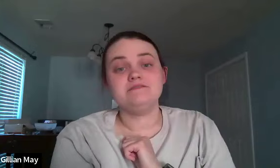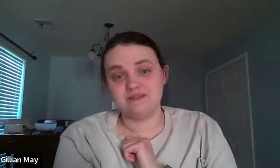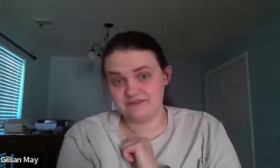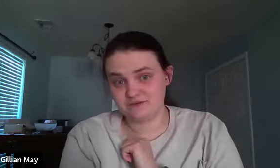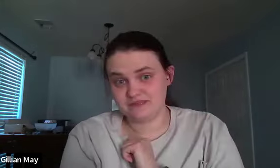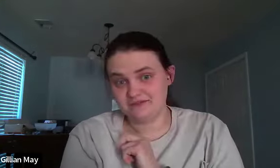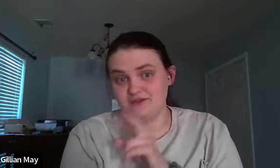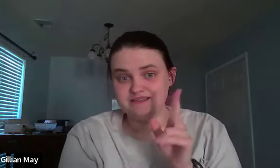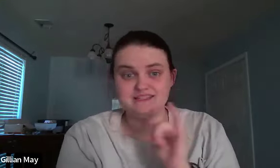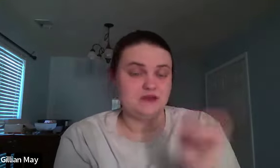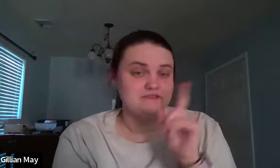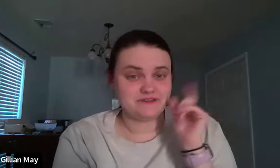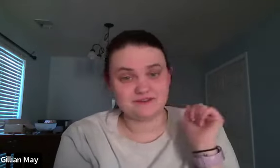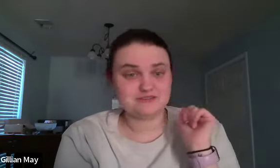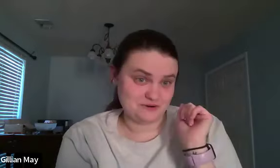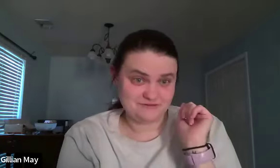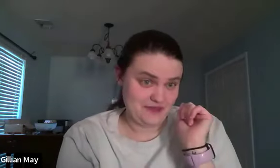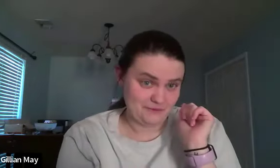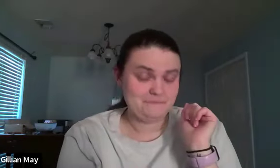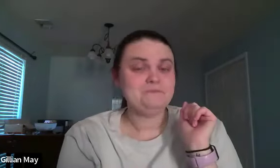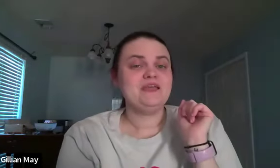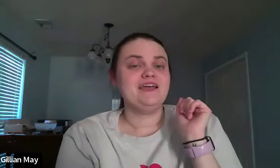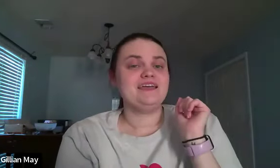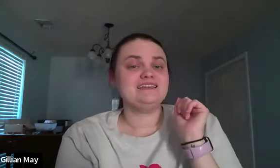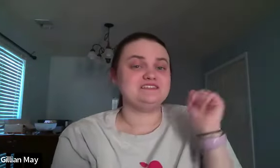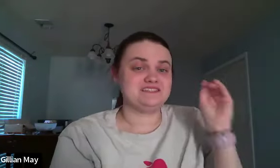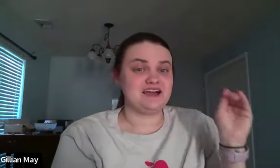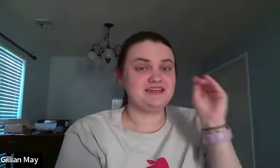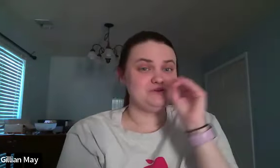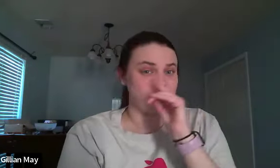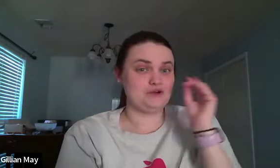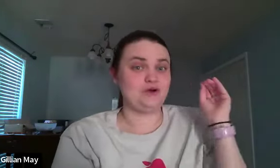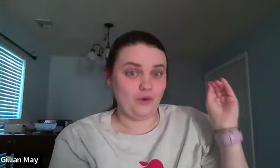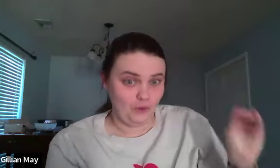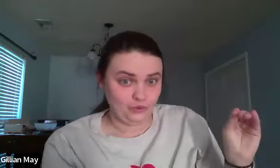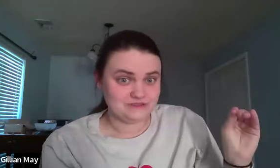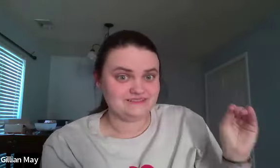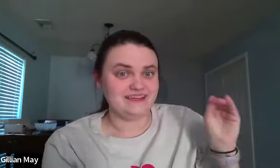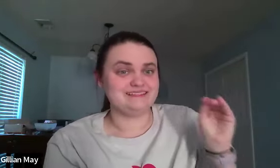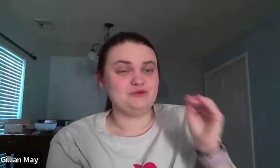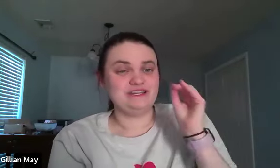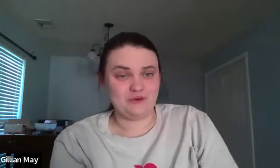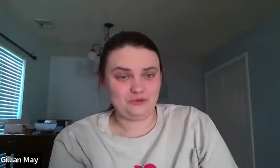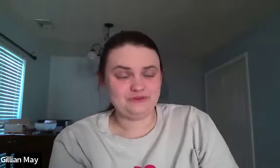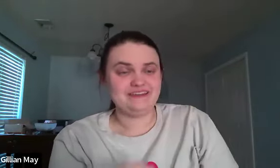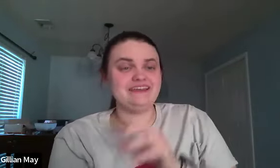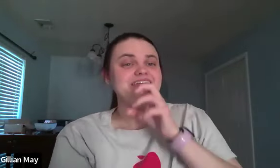Fun fact with that though, because I do have a fun little story for that one, is to sign the word old, like someone is old. It